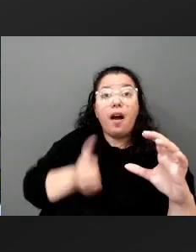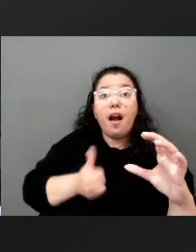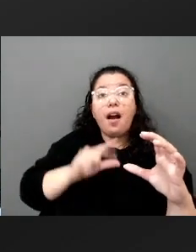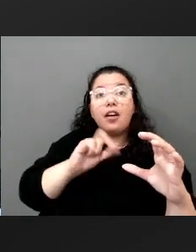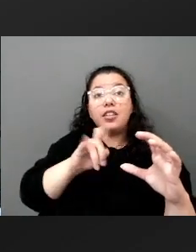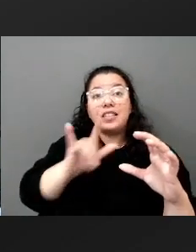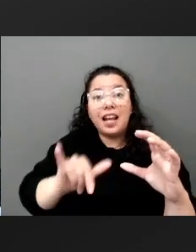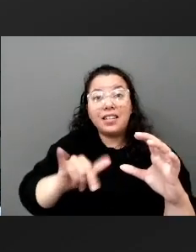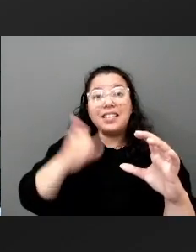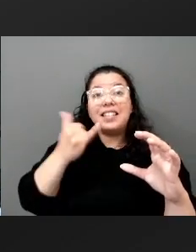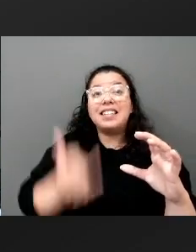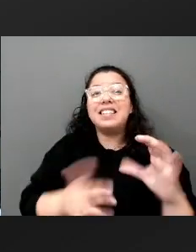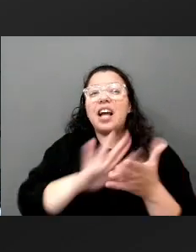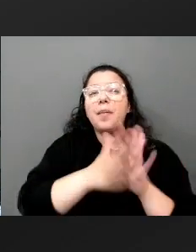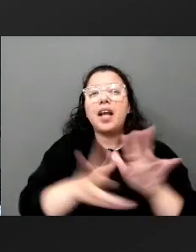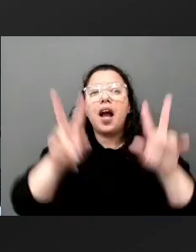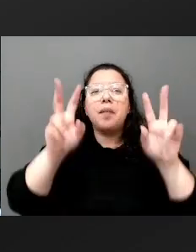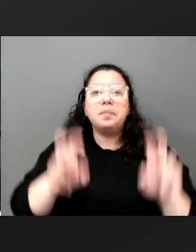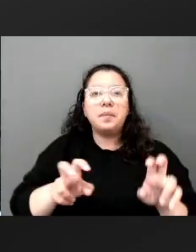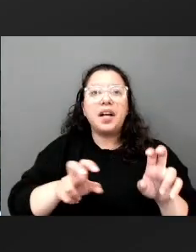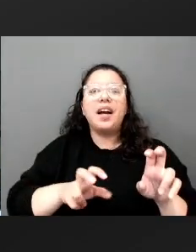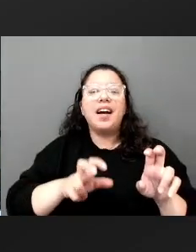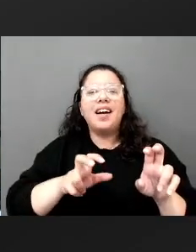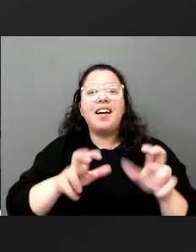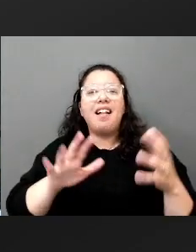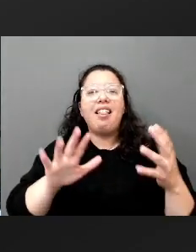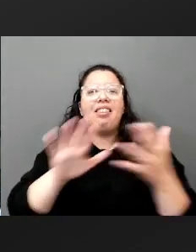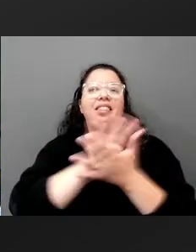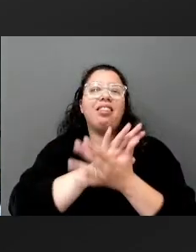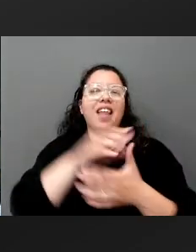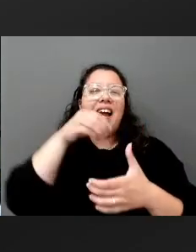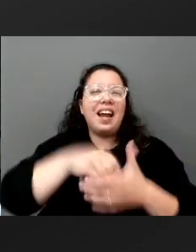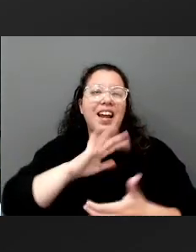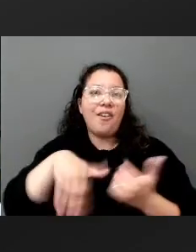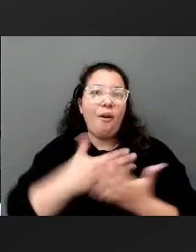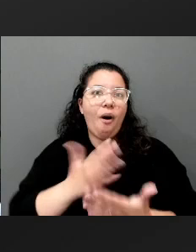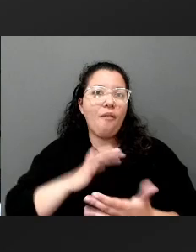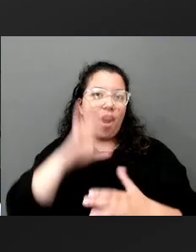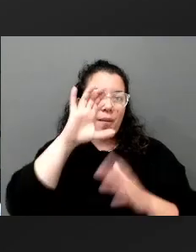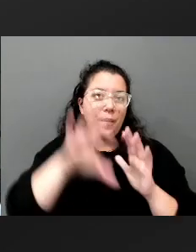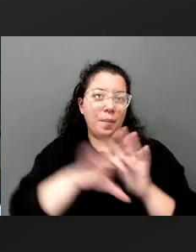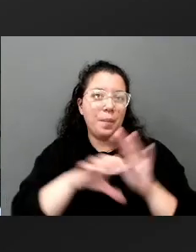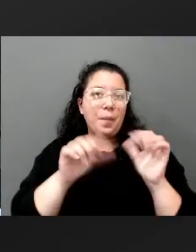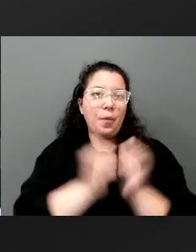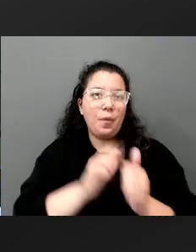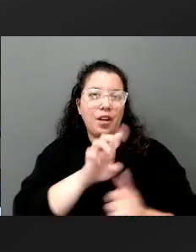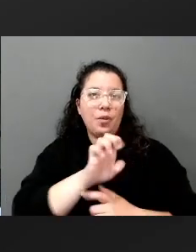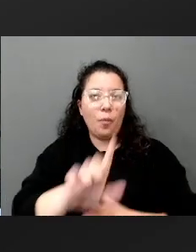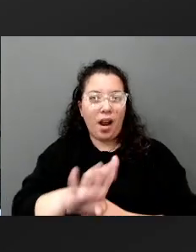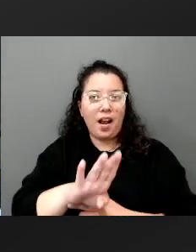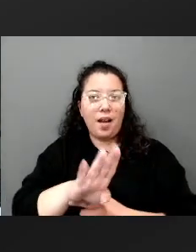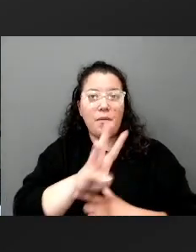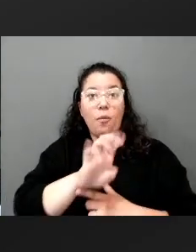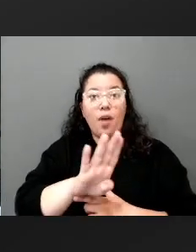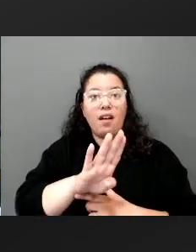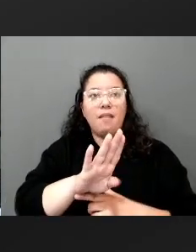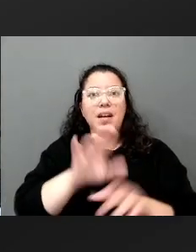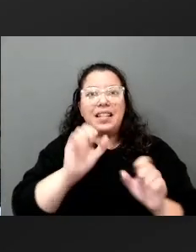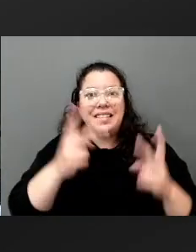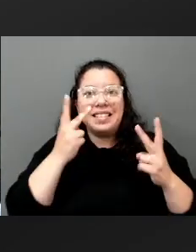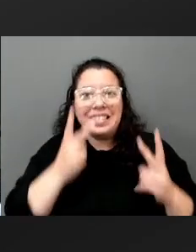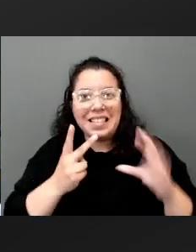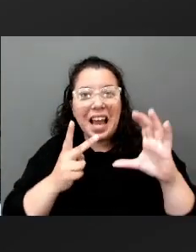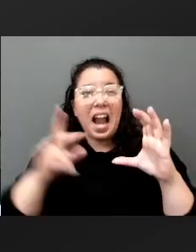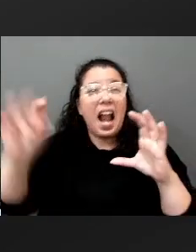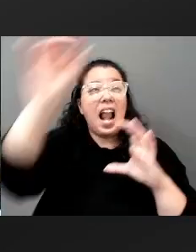almost everything we look at with the James Webb Space Telescope, which is absolutely mind-blowing. But what I love even more about these